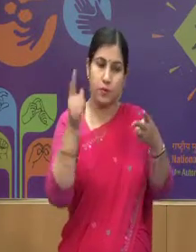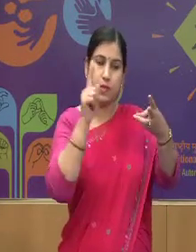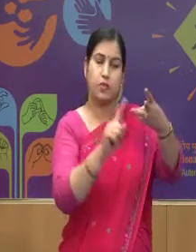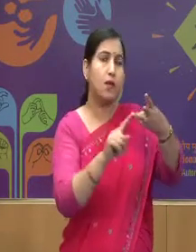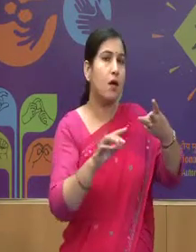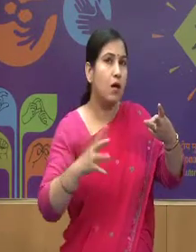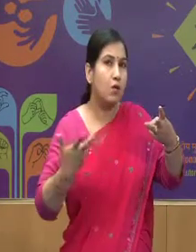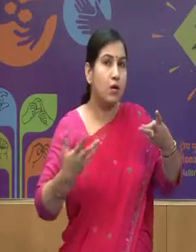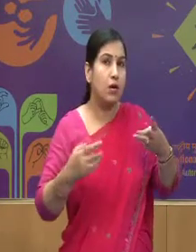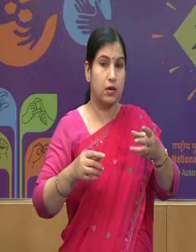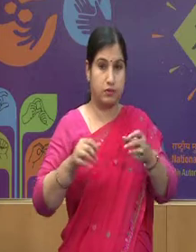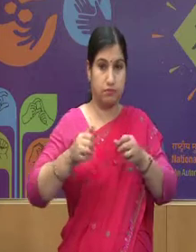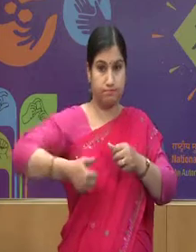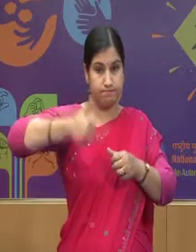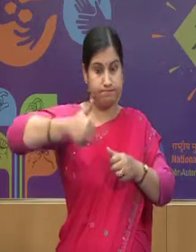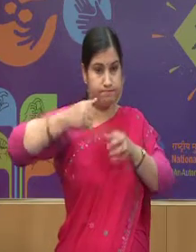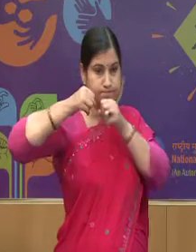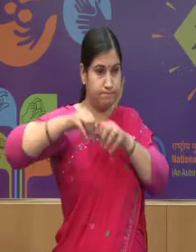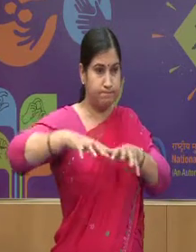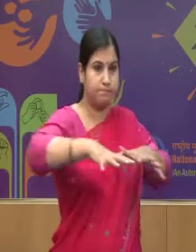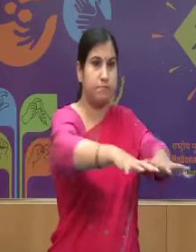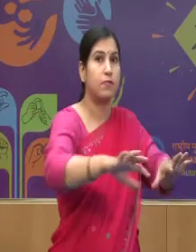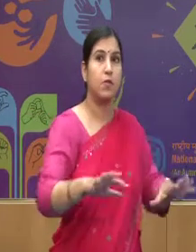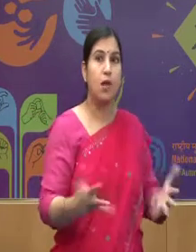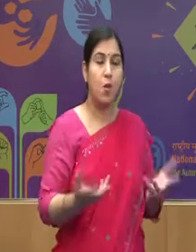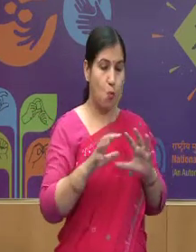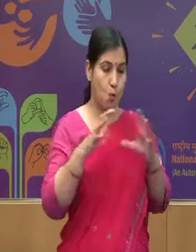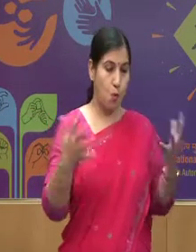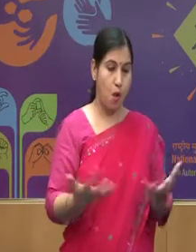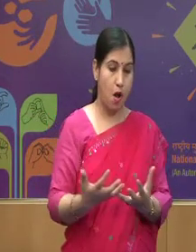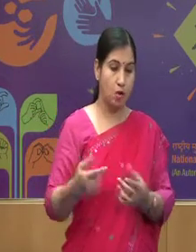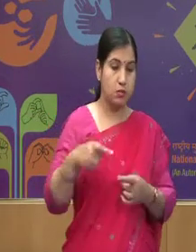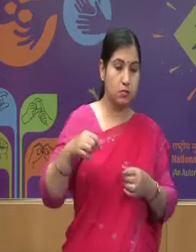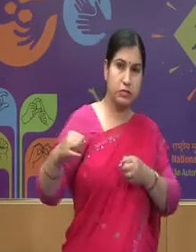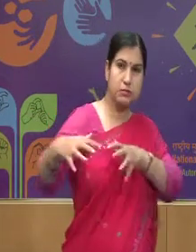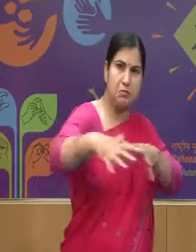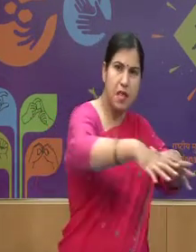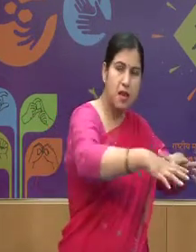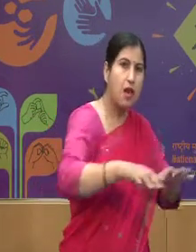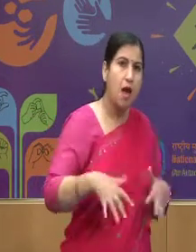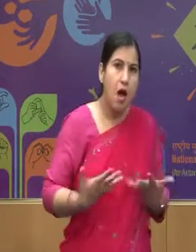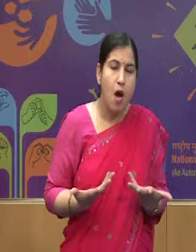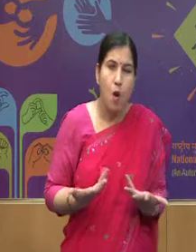Third, we discussed about spread of imperialism in different parts of the world.